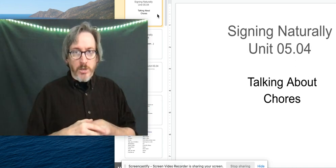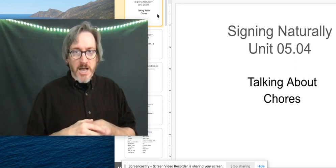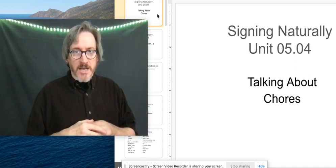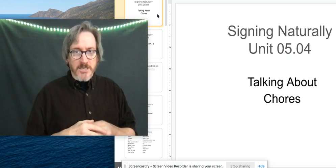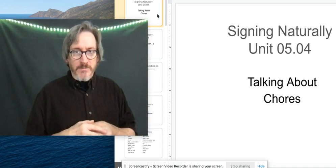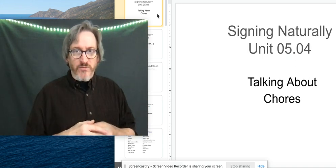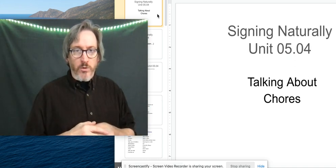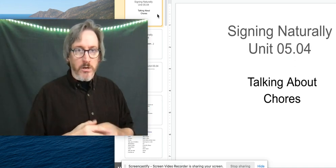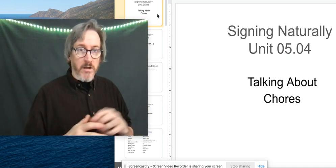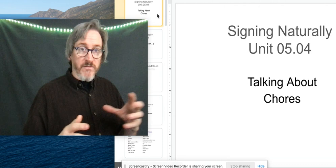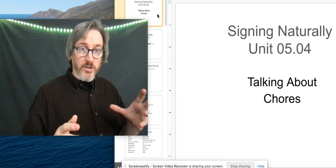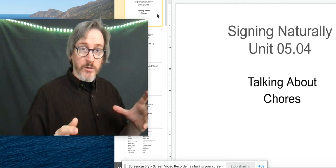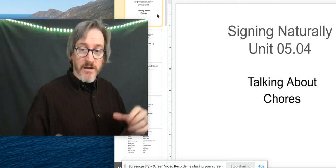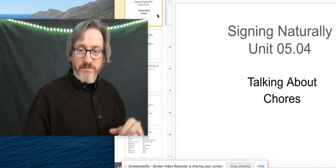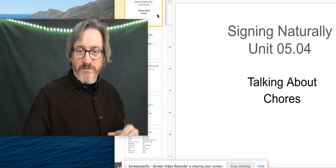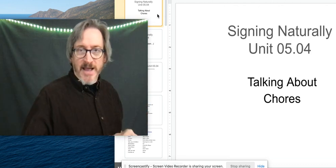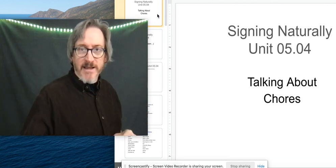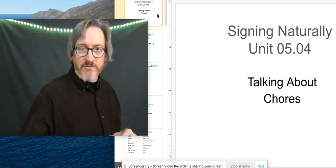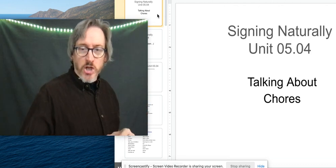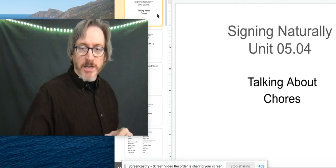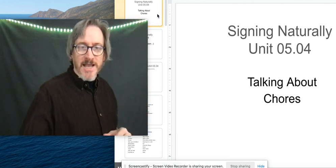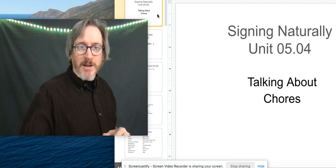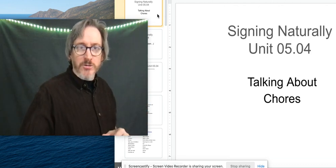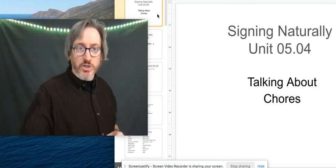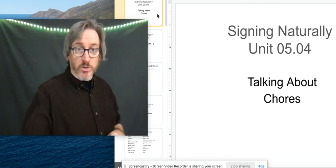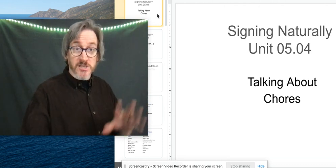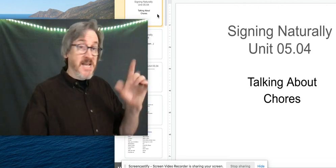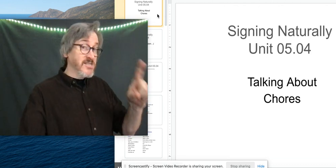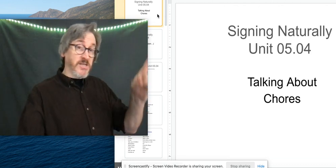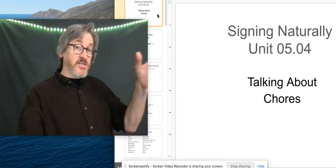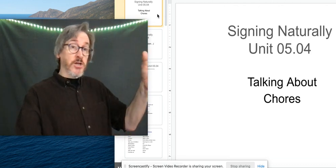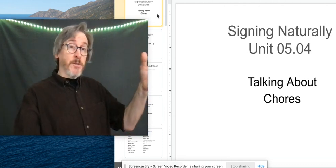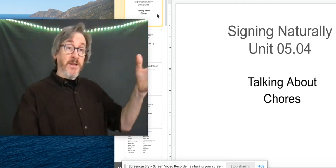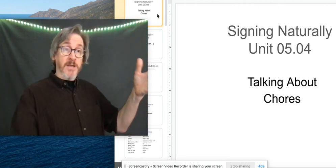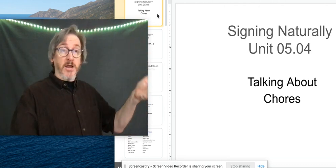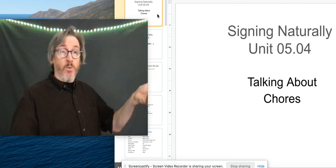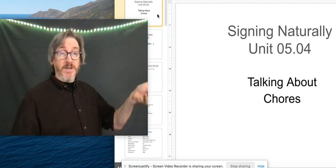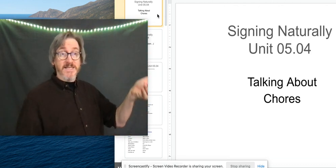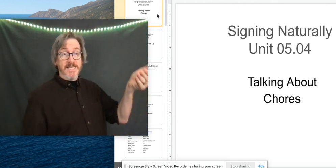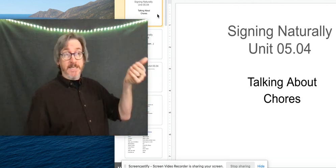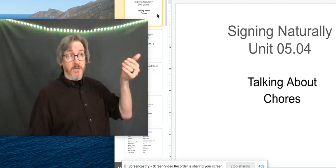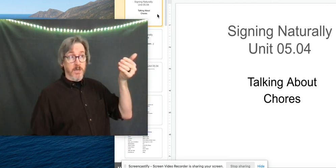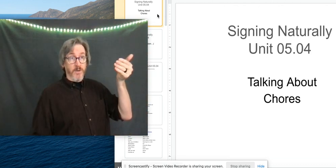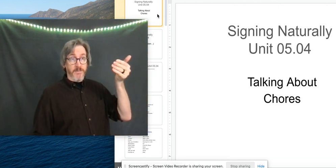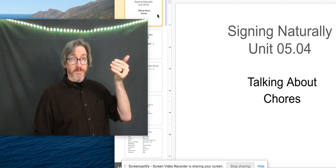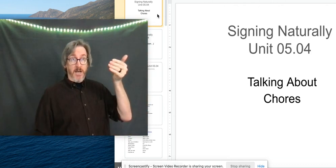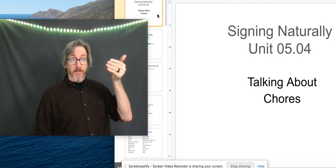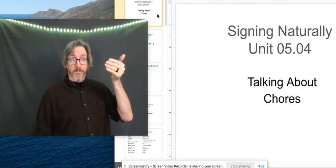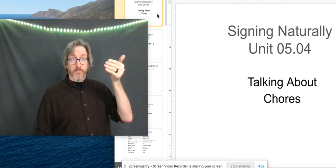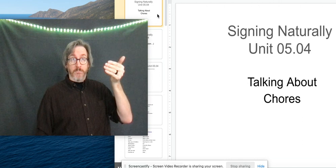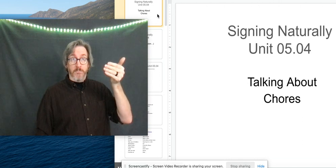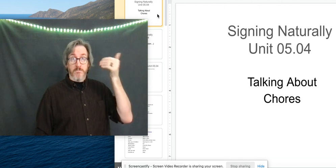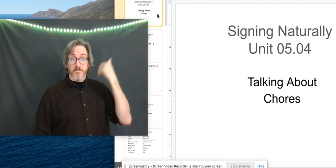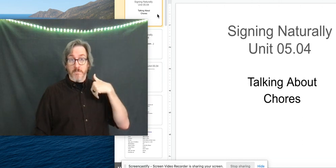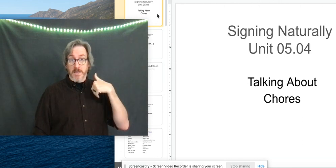So chapter 4 of unit 5, talking about chores. So this is going to build on what we did with